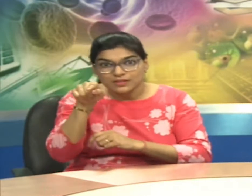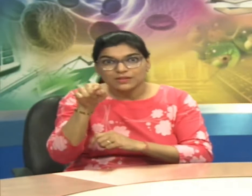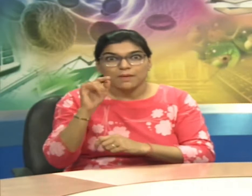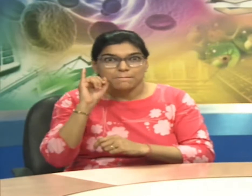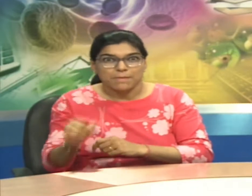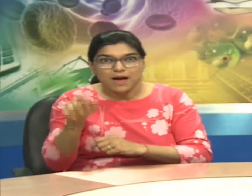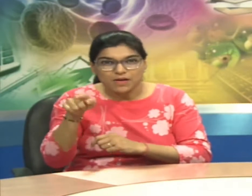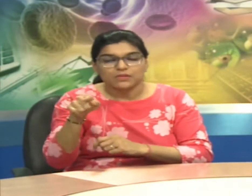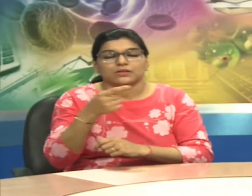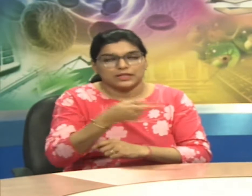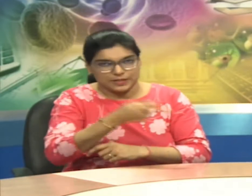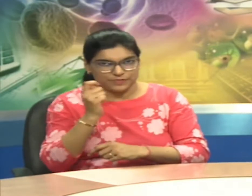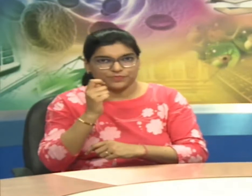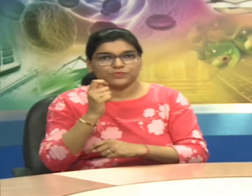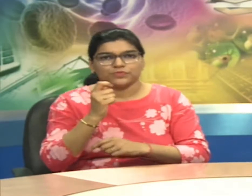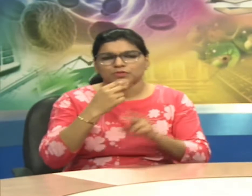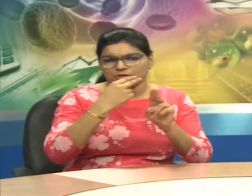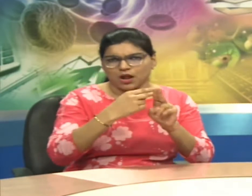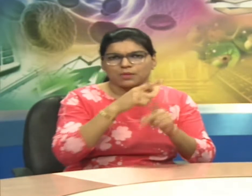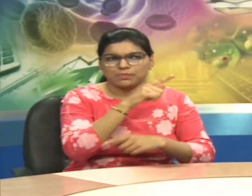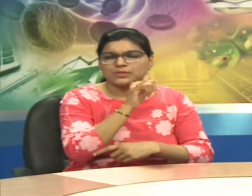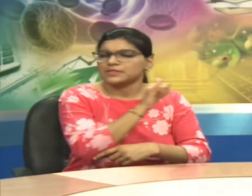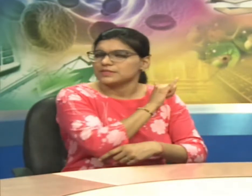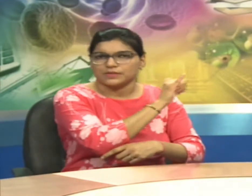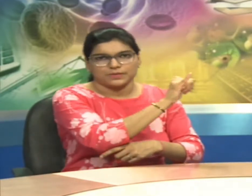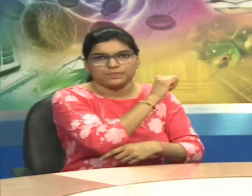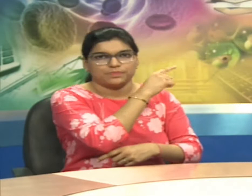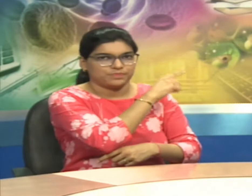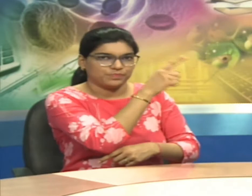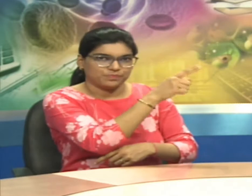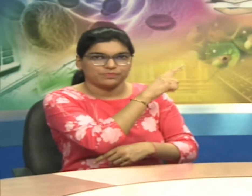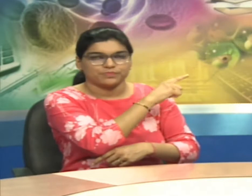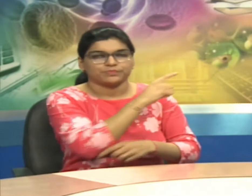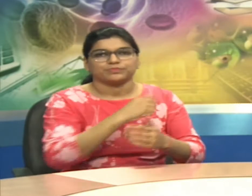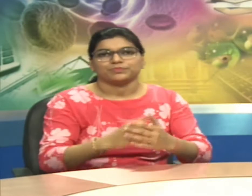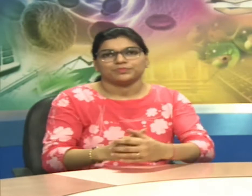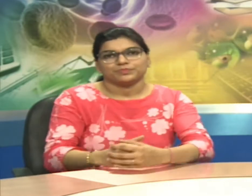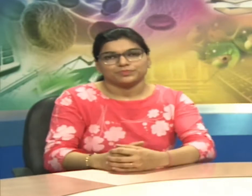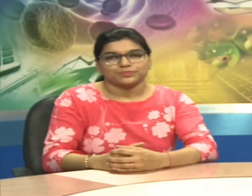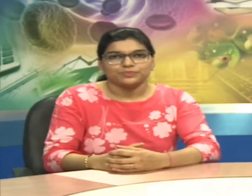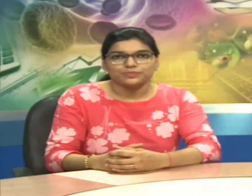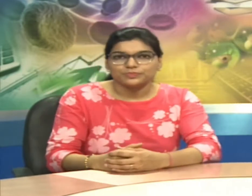which means stolen by someone. Both the words have same meaning.